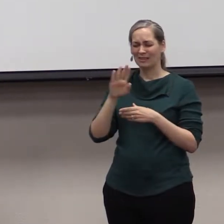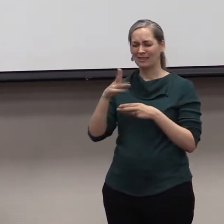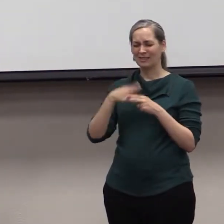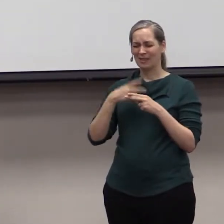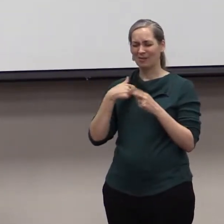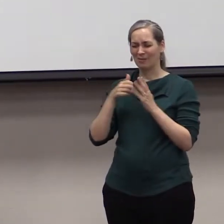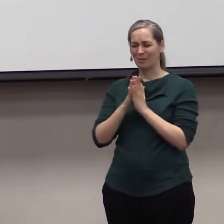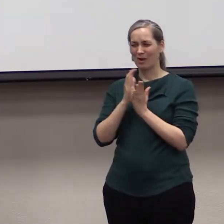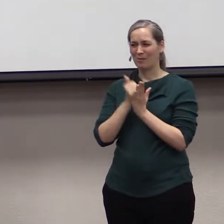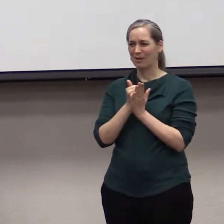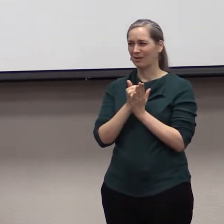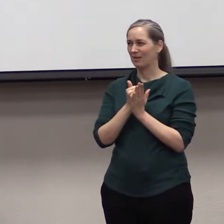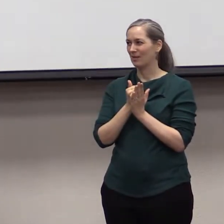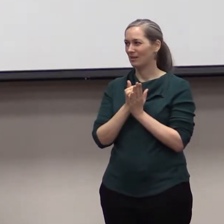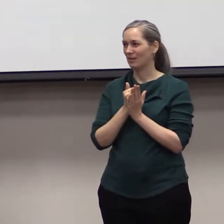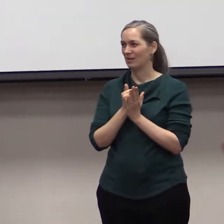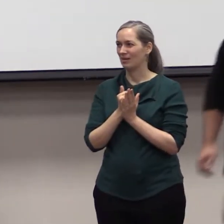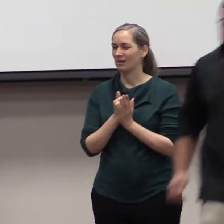Amen.